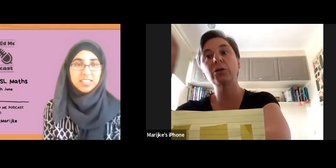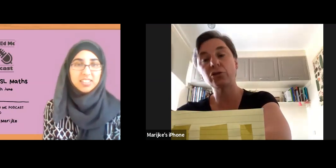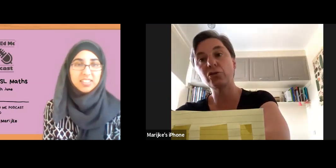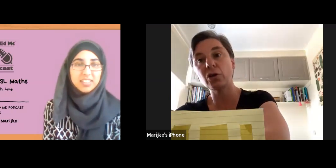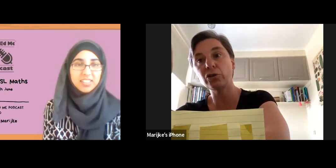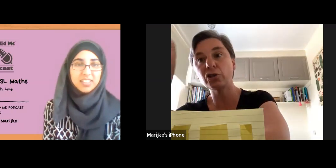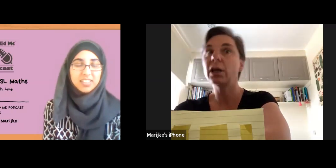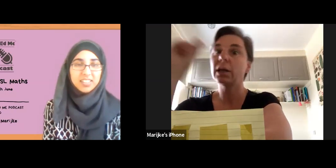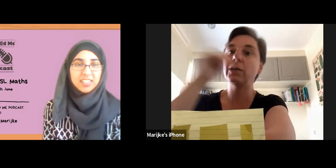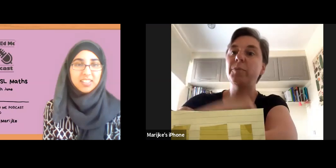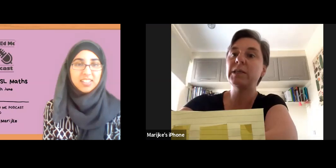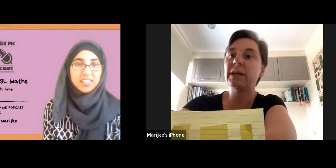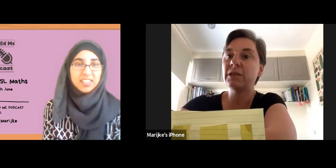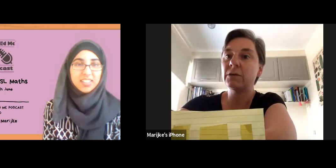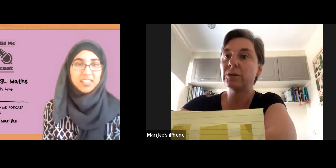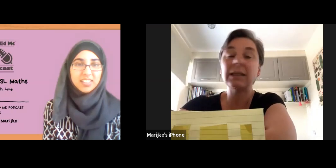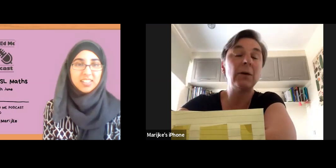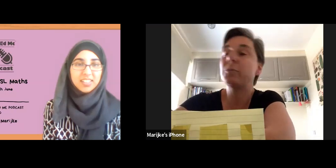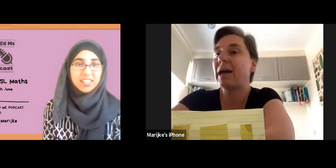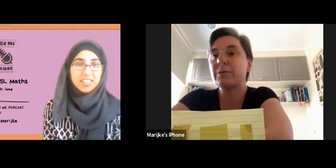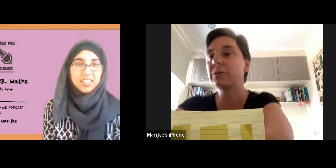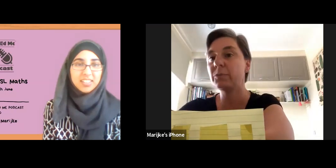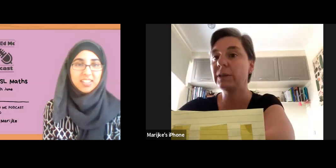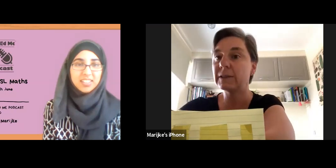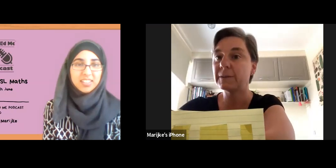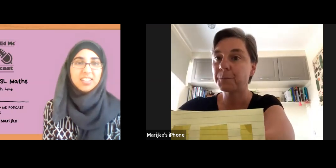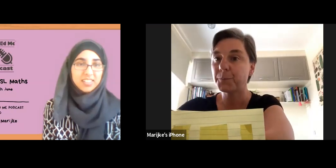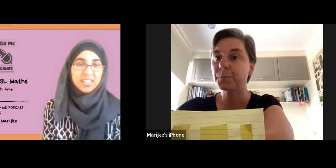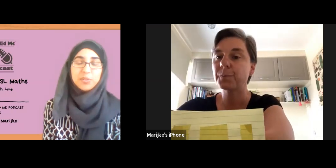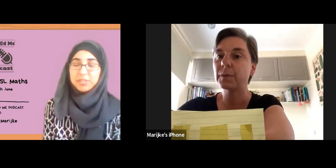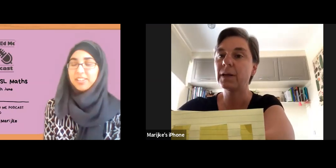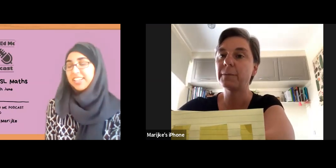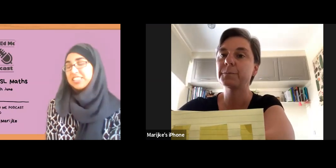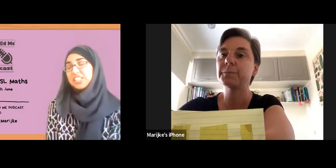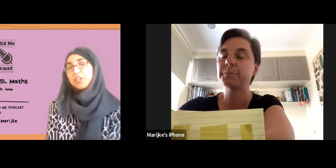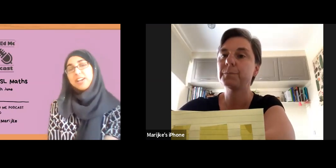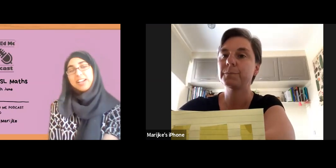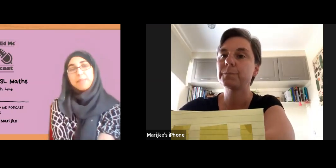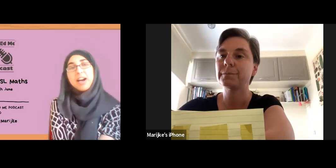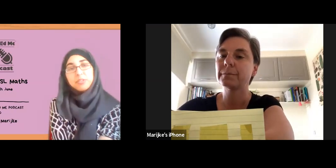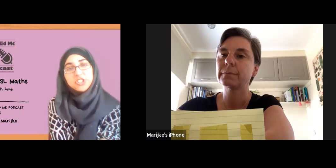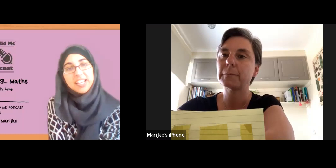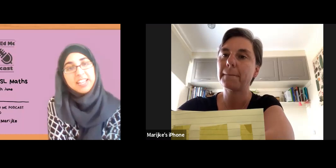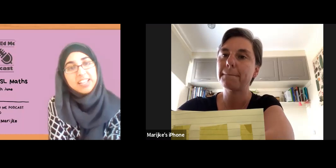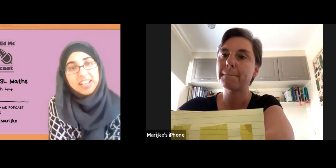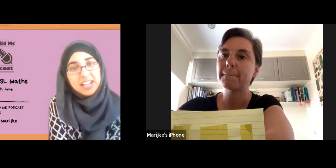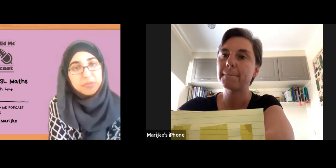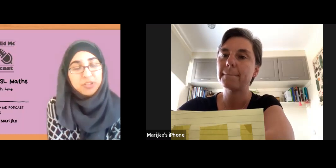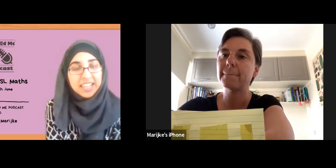and such. Can you please make a video on that? That would be absolutely brilliant. That would be great. So I will share your